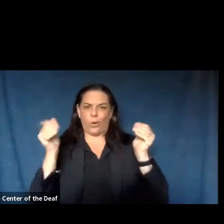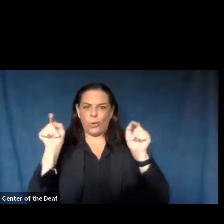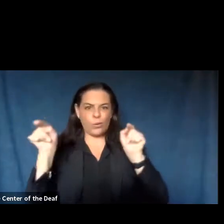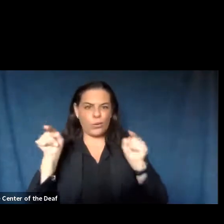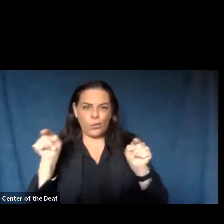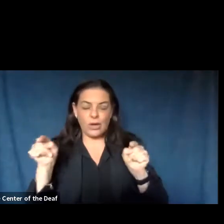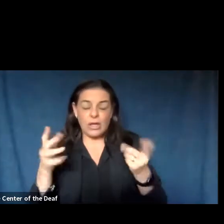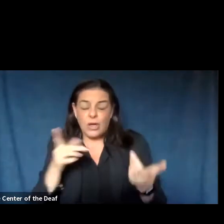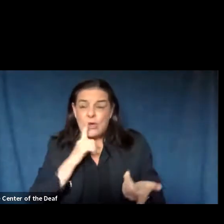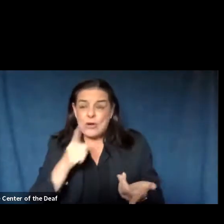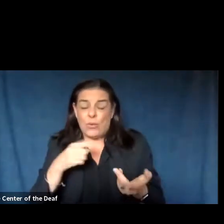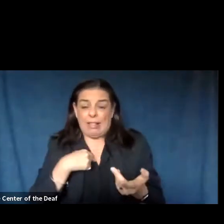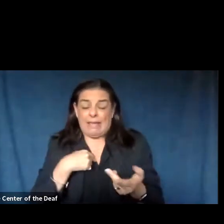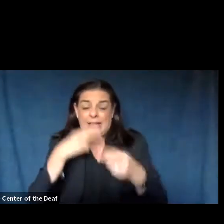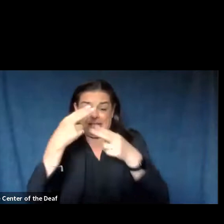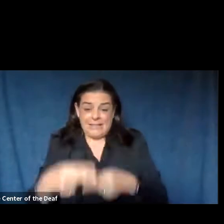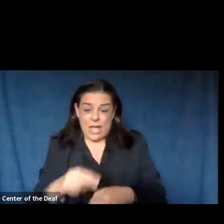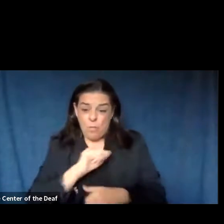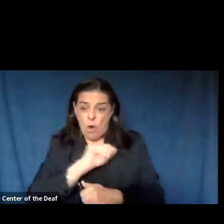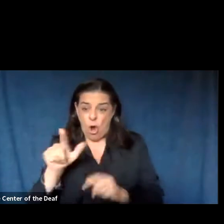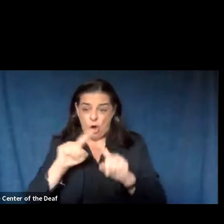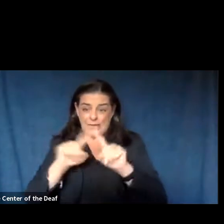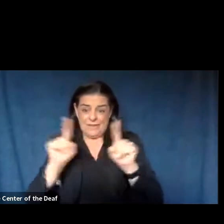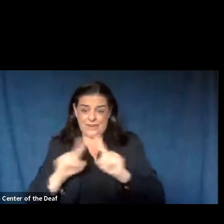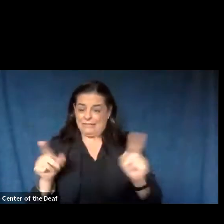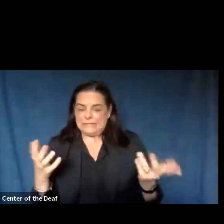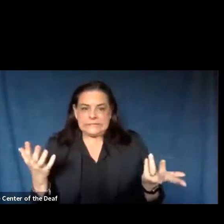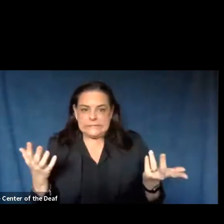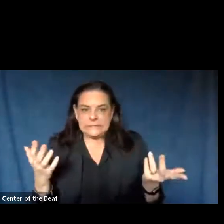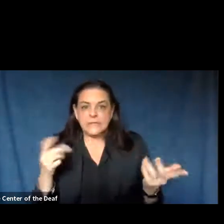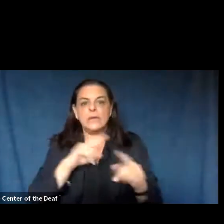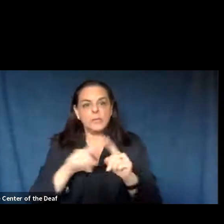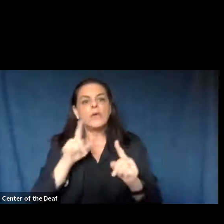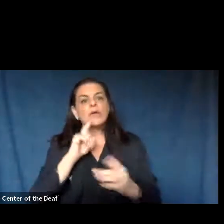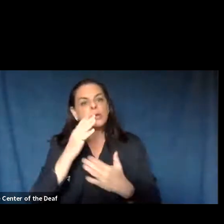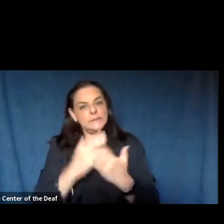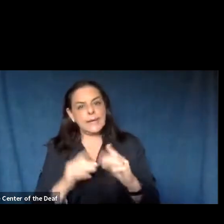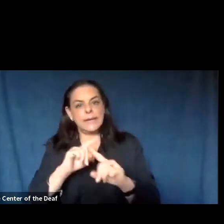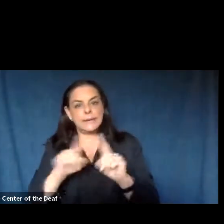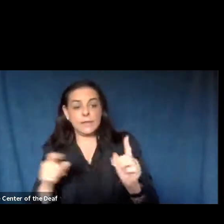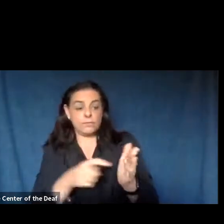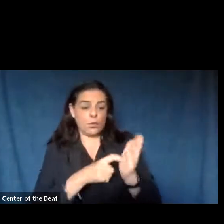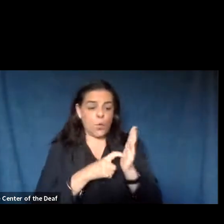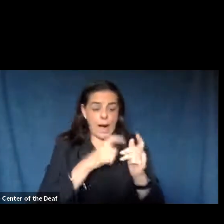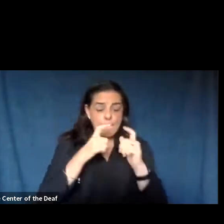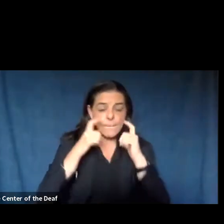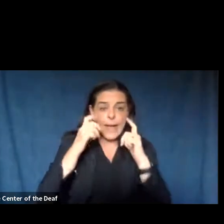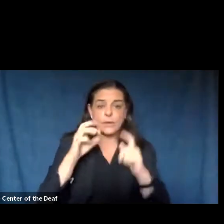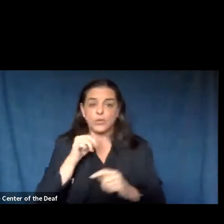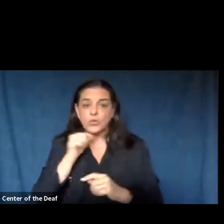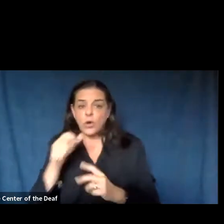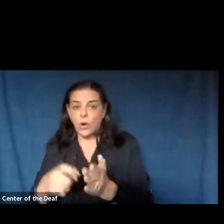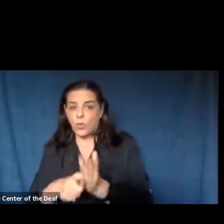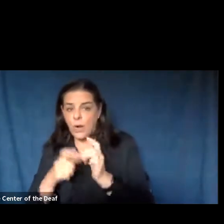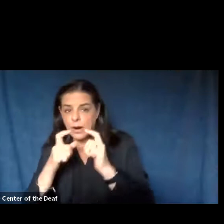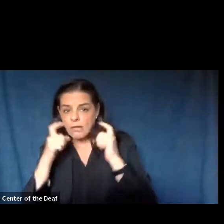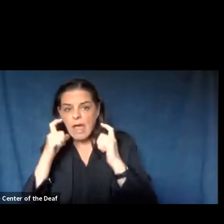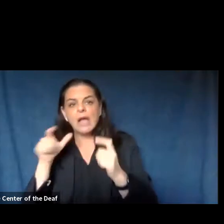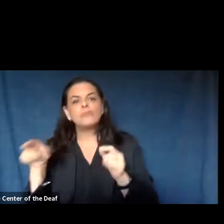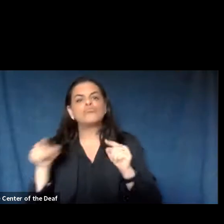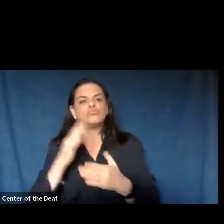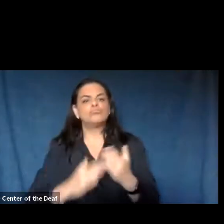I couldn't name all of the differences, but there are some differences about requiring masks or not requiring masks. Those are some differences.